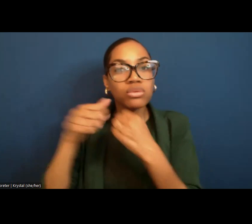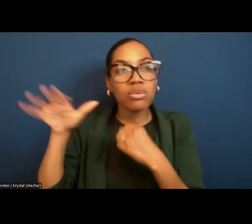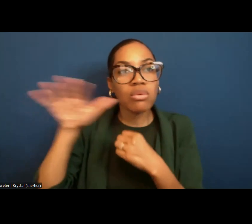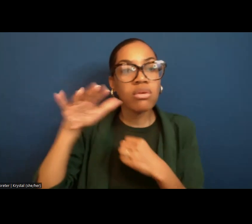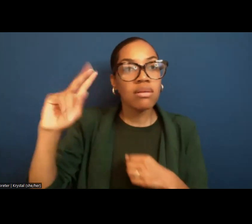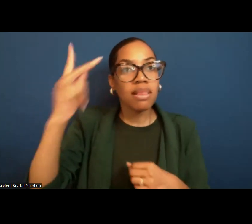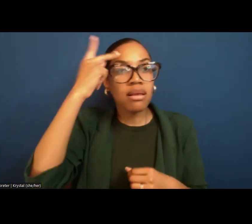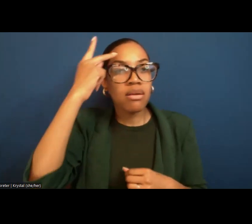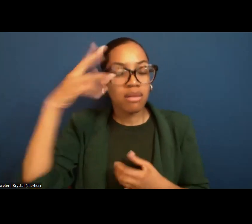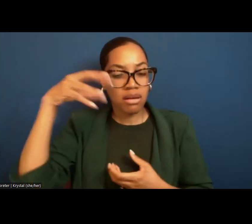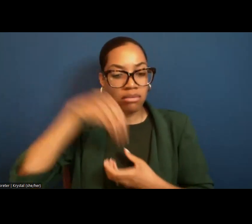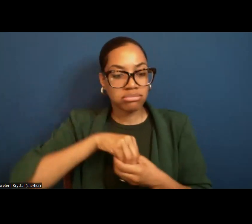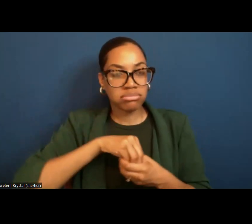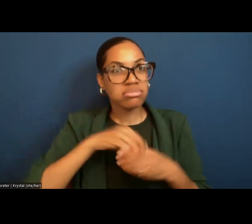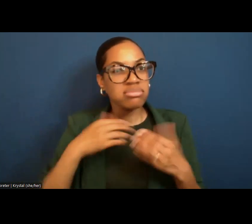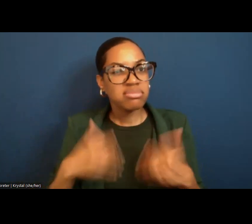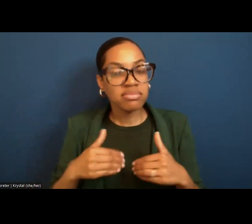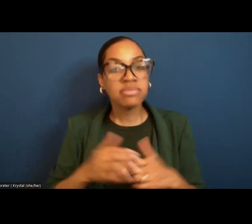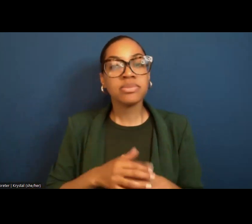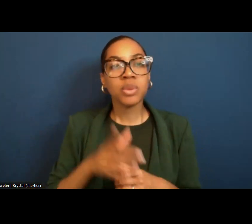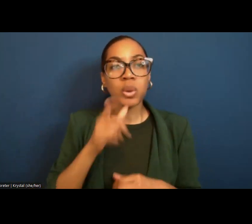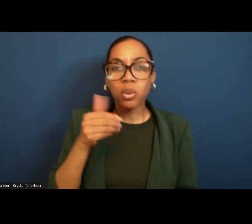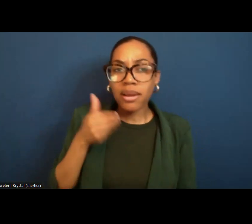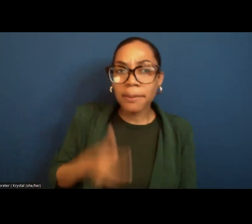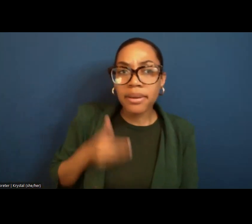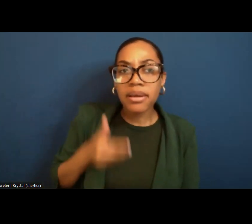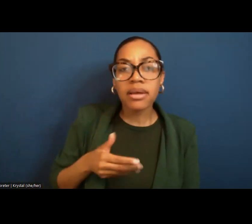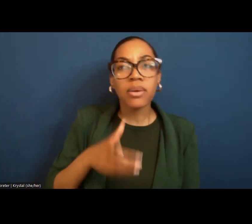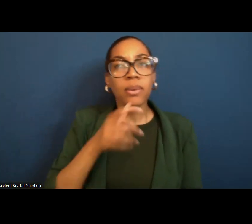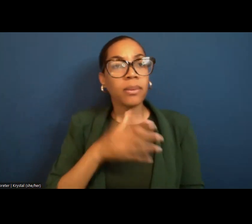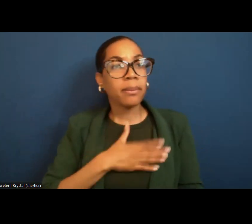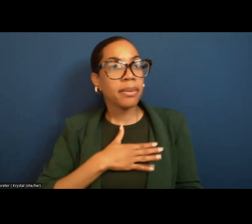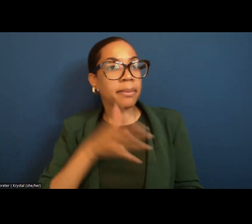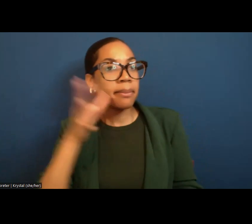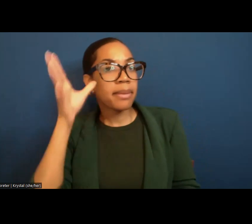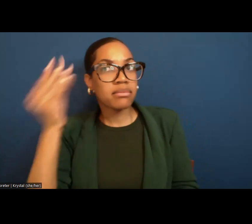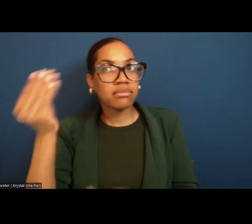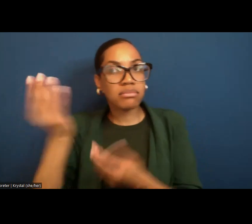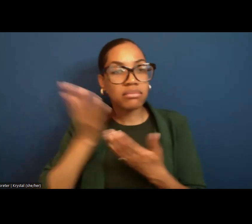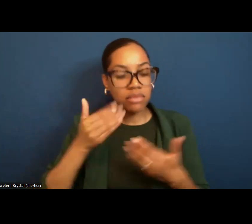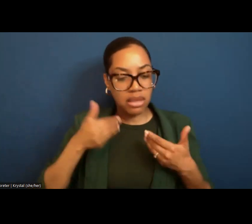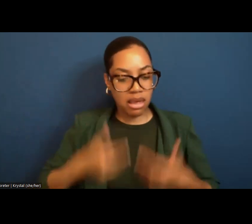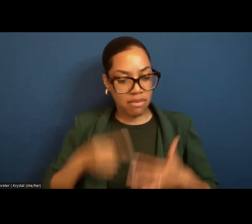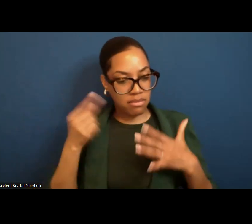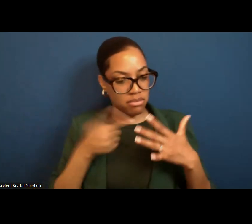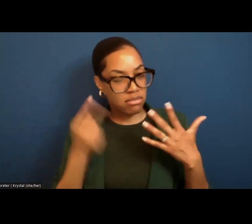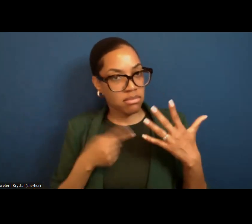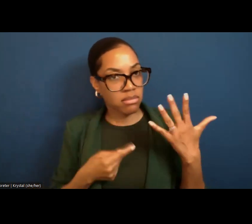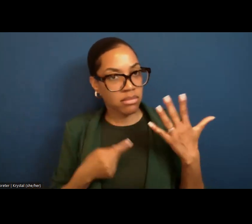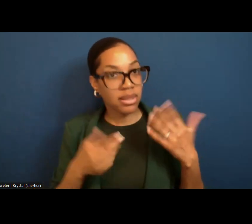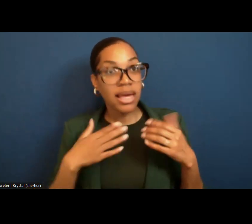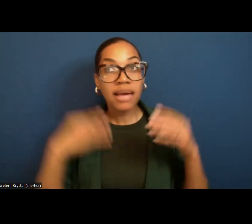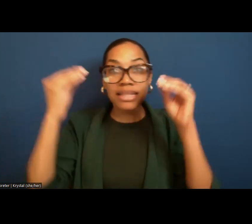am. Who do my parents say I am? Who do my peers say I am? What message is reflected back to me in the faces and voices of my